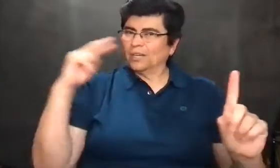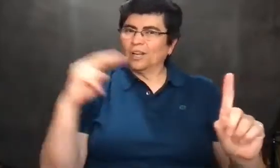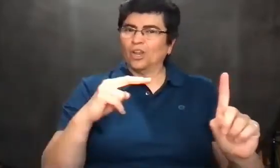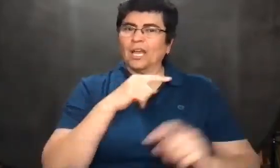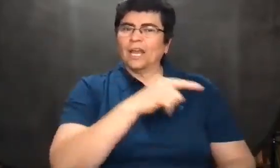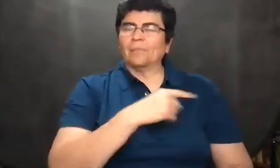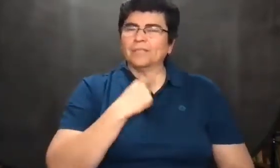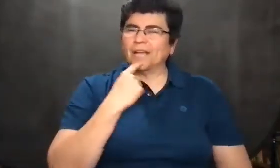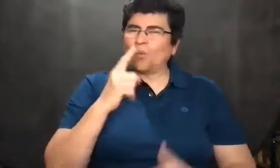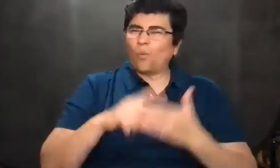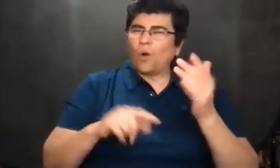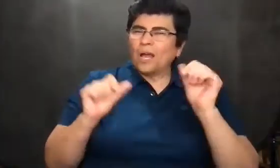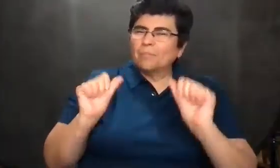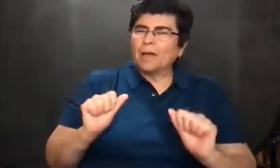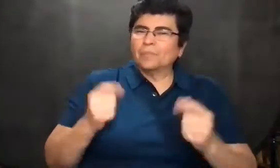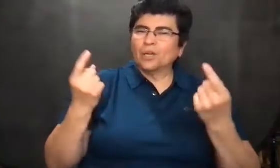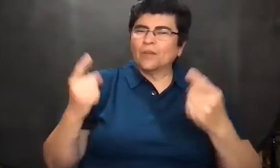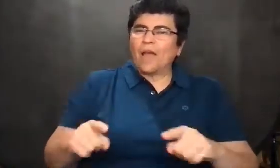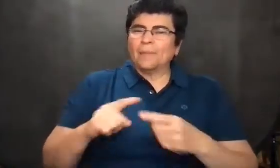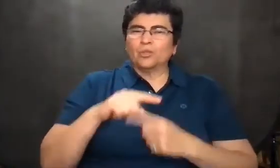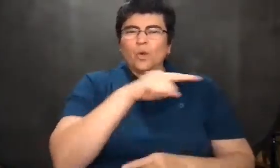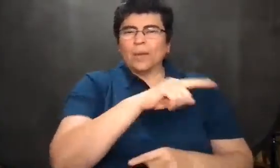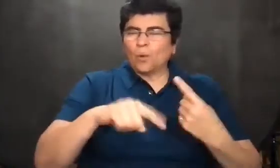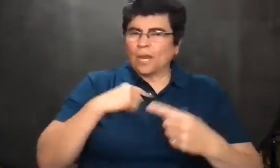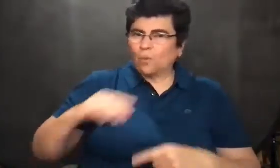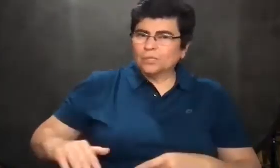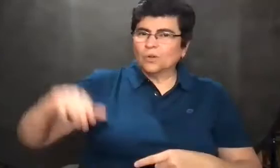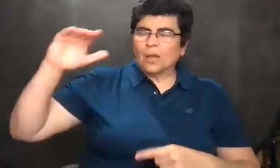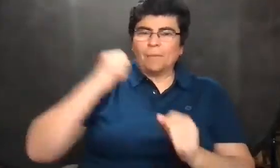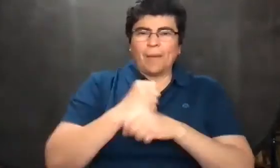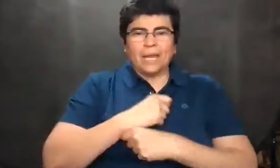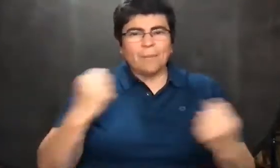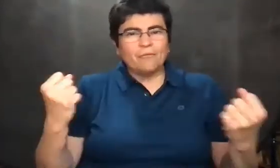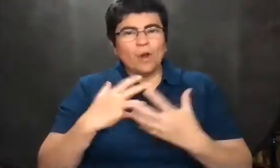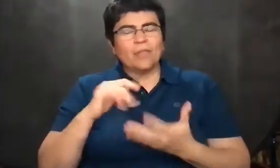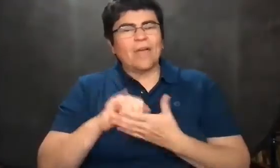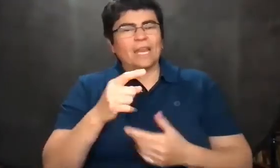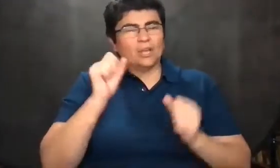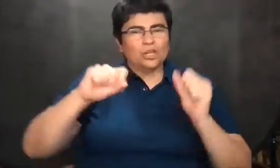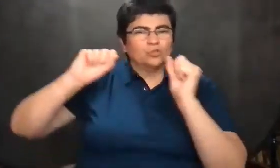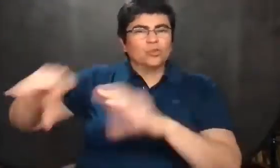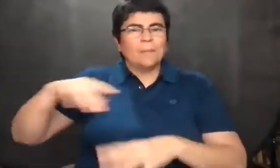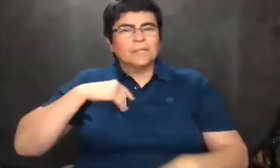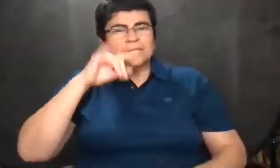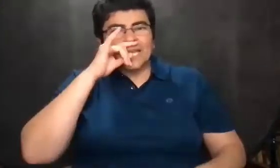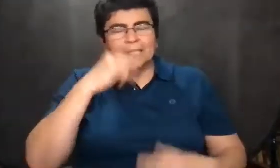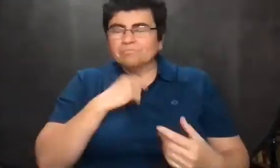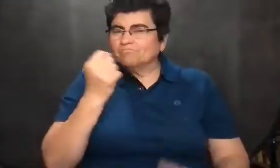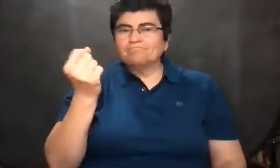what possibly could have happened to him that made him that afraid that he could forsake his kids. I don't understand that.